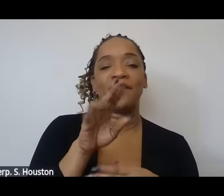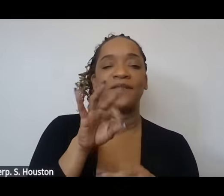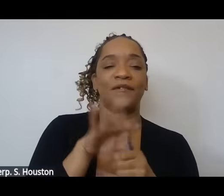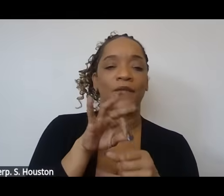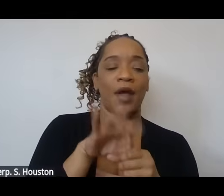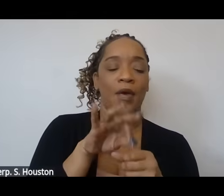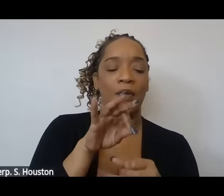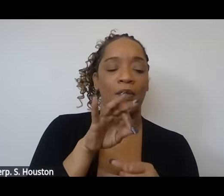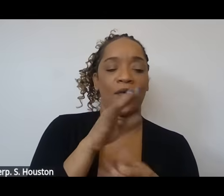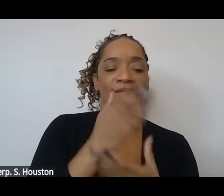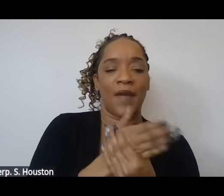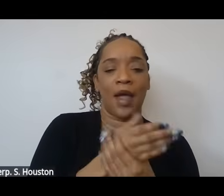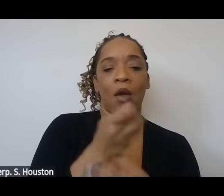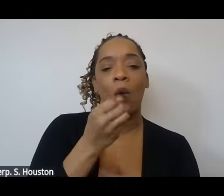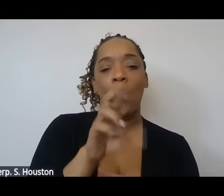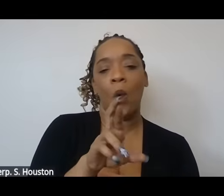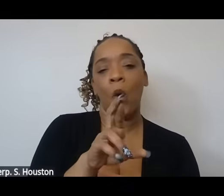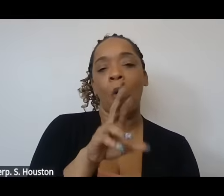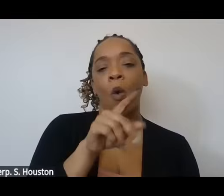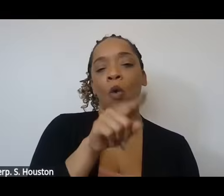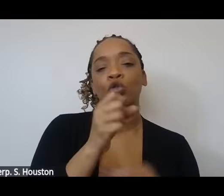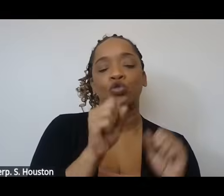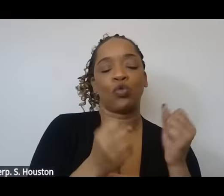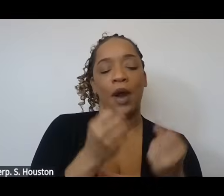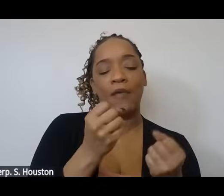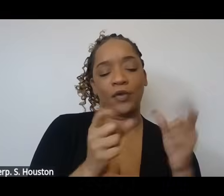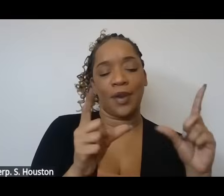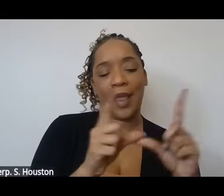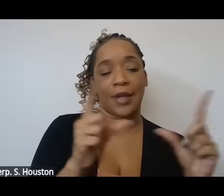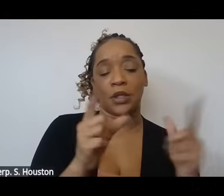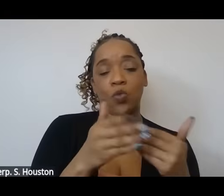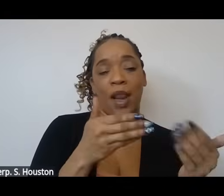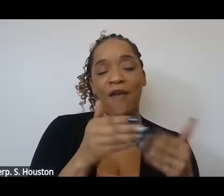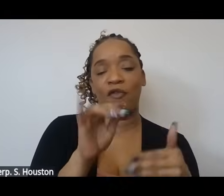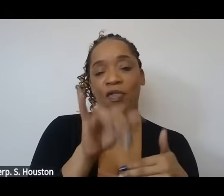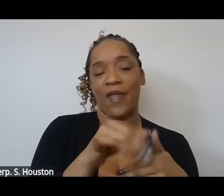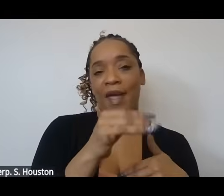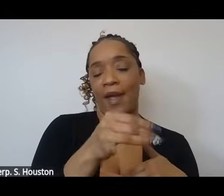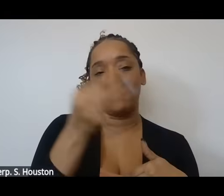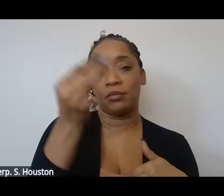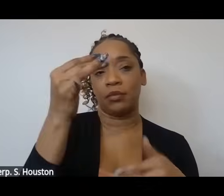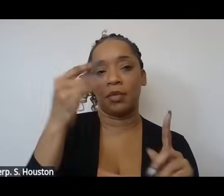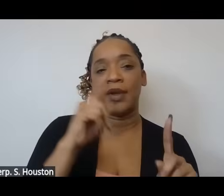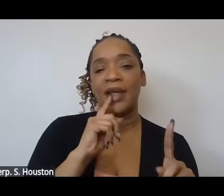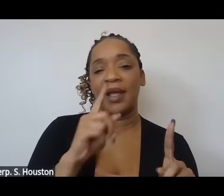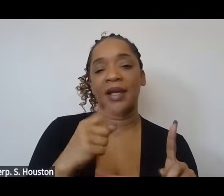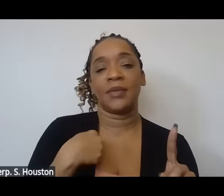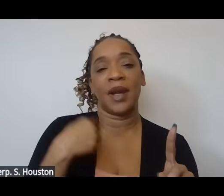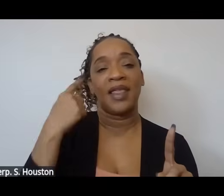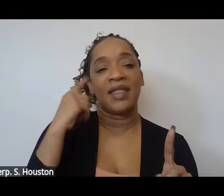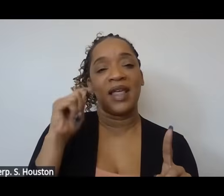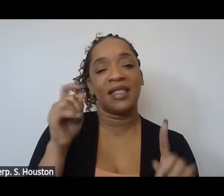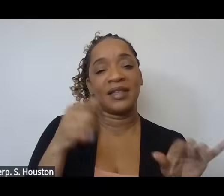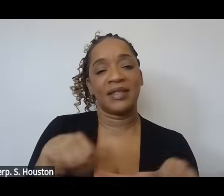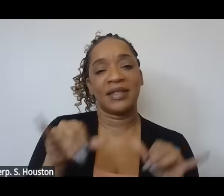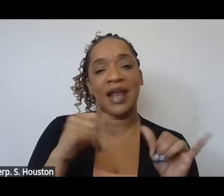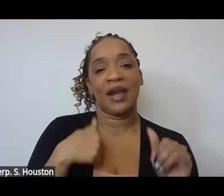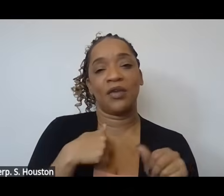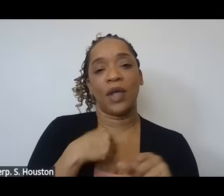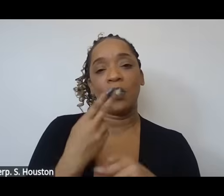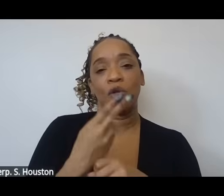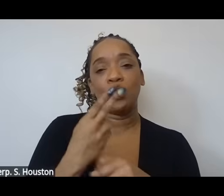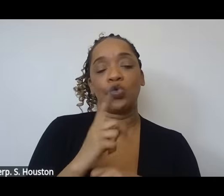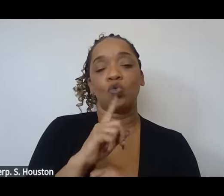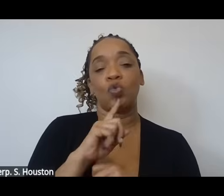other exemplar is. I think, and it is, the standard that we use does, I think, reflect the policy